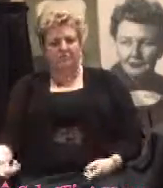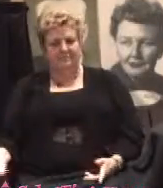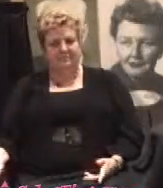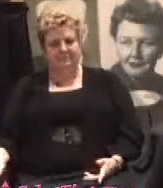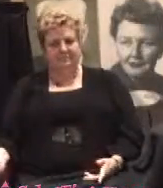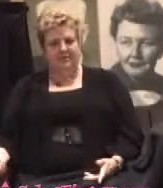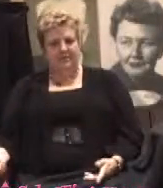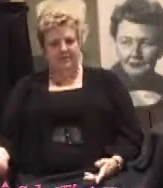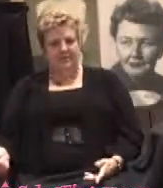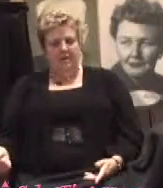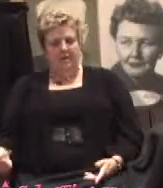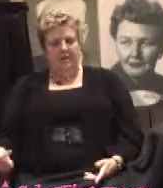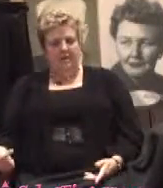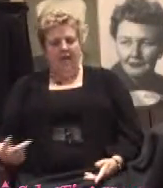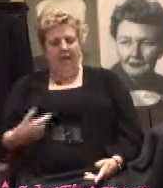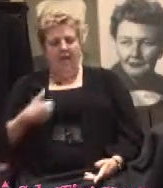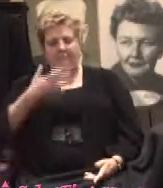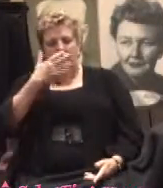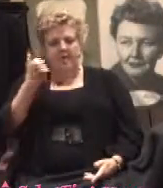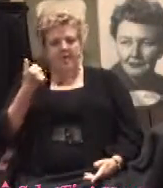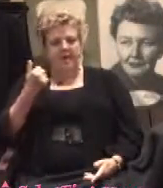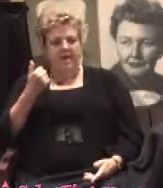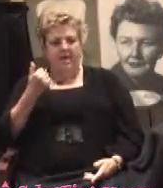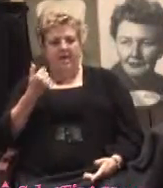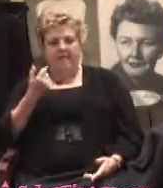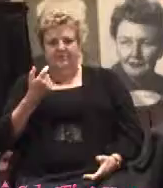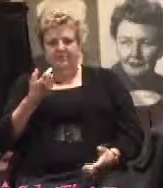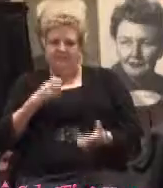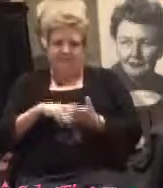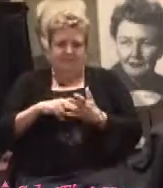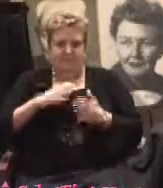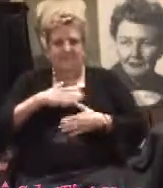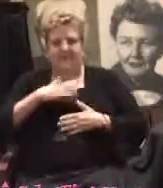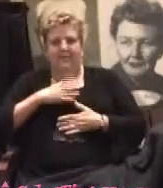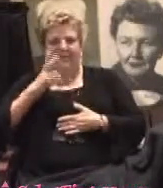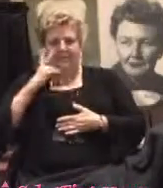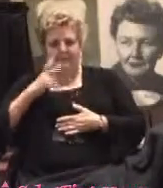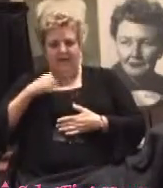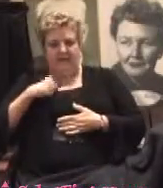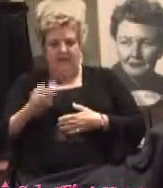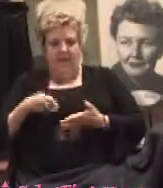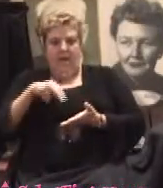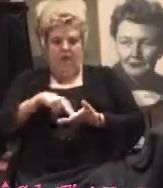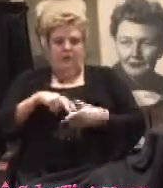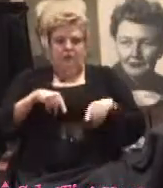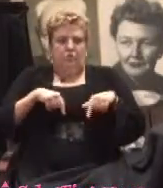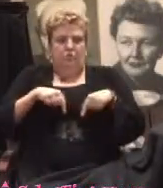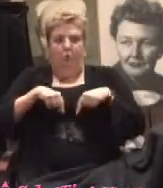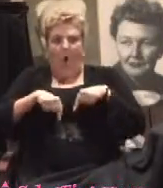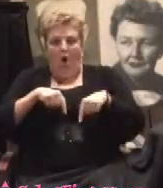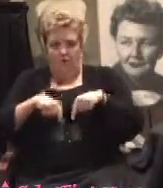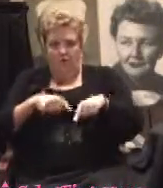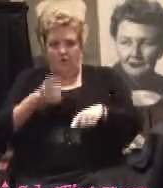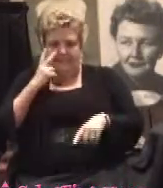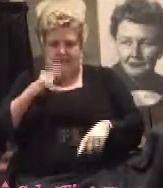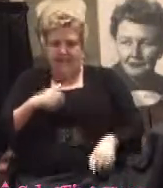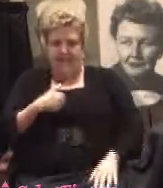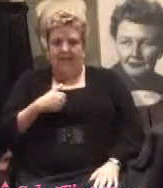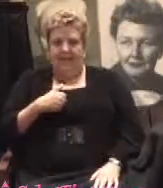forgot. And she jumped up and she was happy to see me. And she came walking towards me, smiling. And I was really